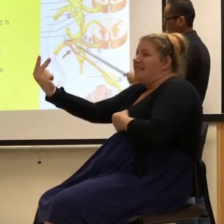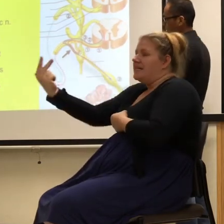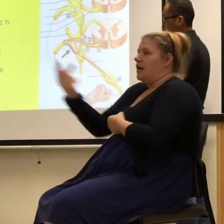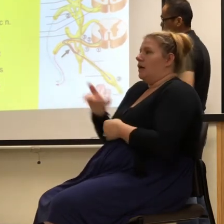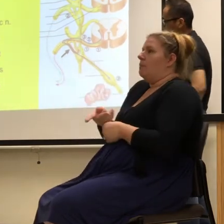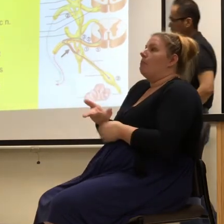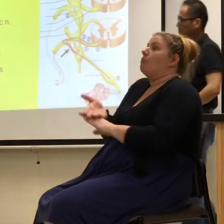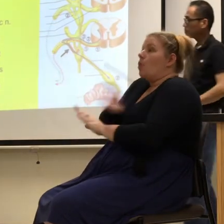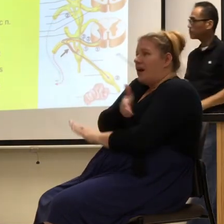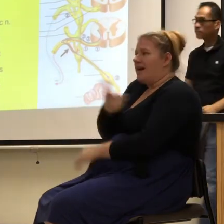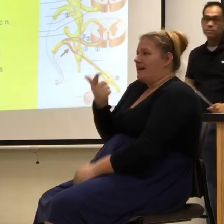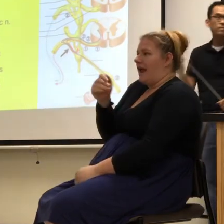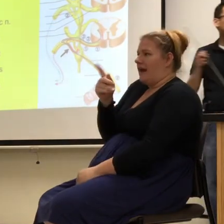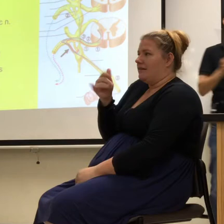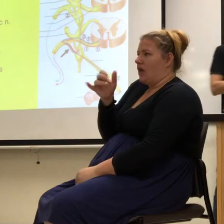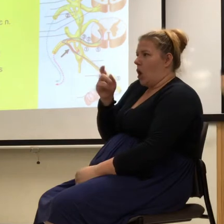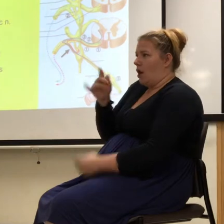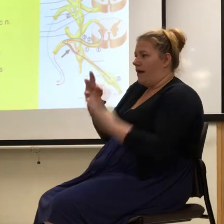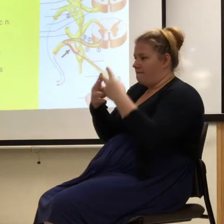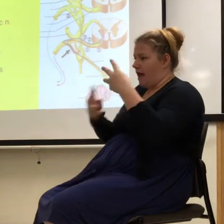fibers in it.